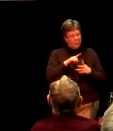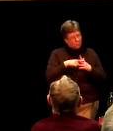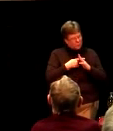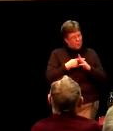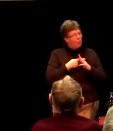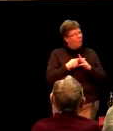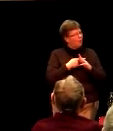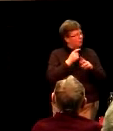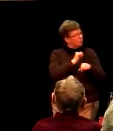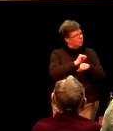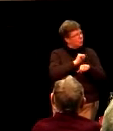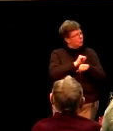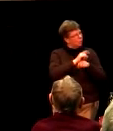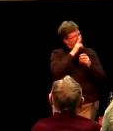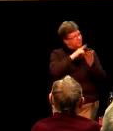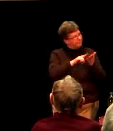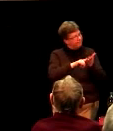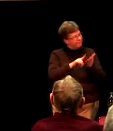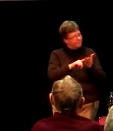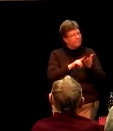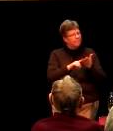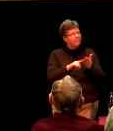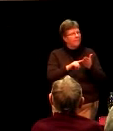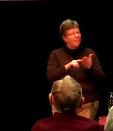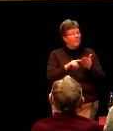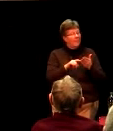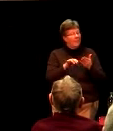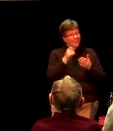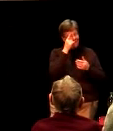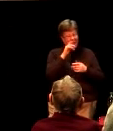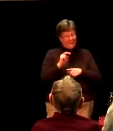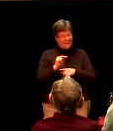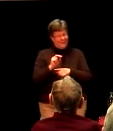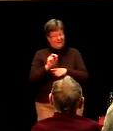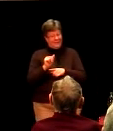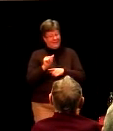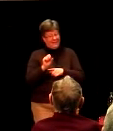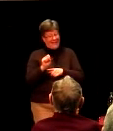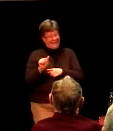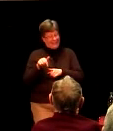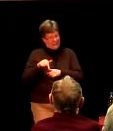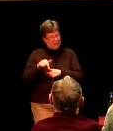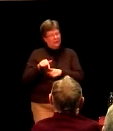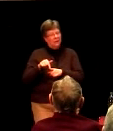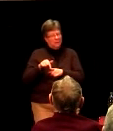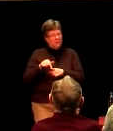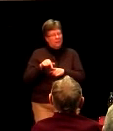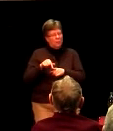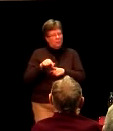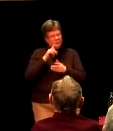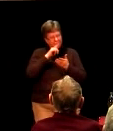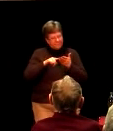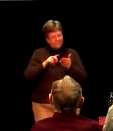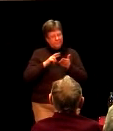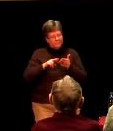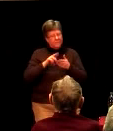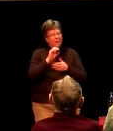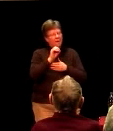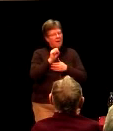starting to work on, right as NASA was getting started, was our understanding of oscillations.